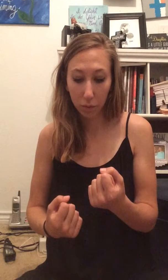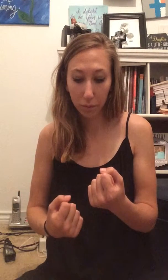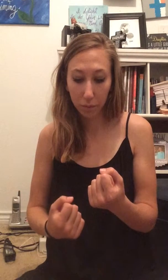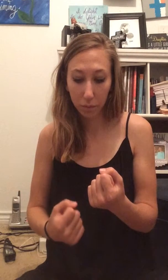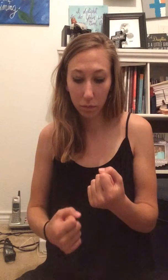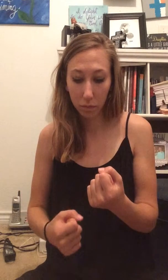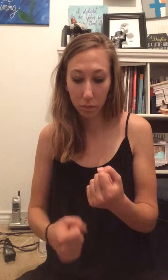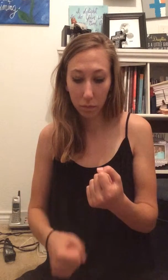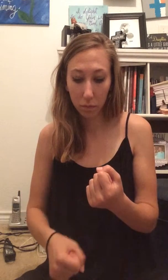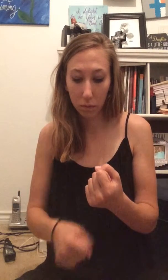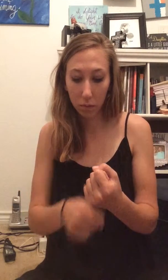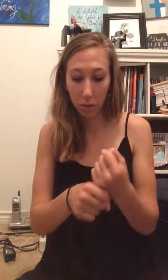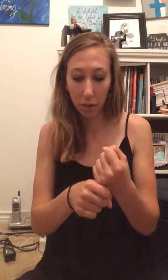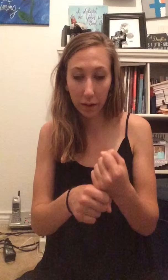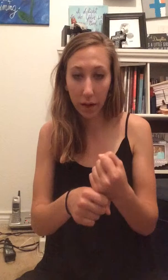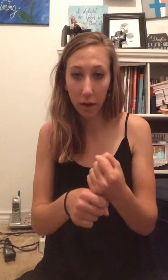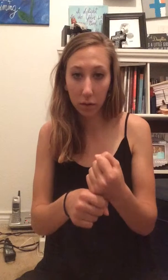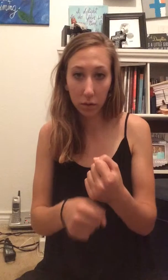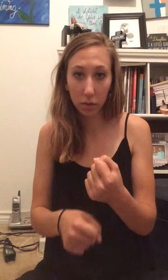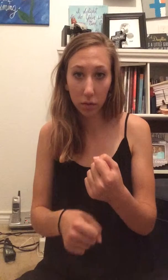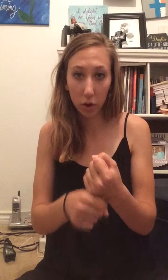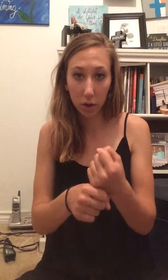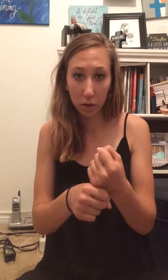like that. Trust.